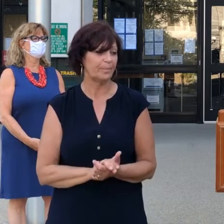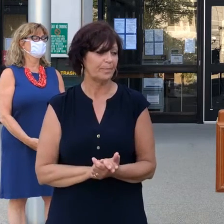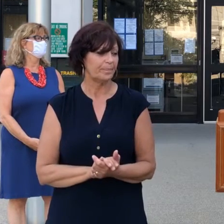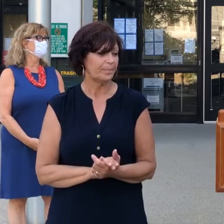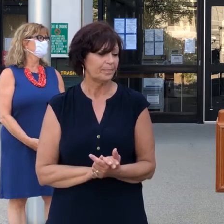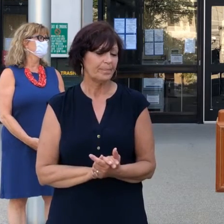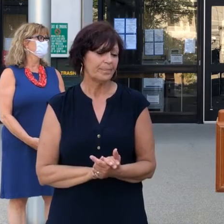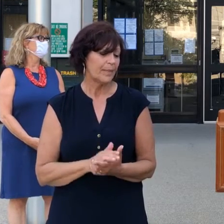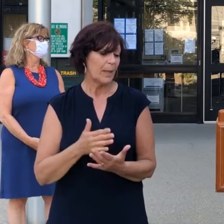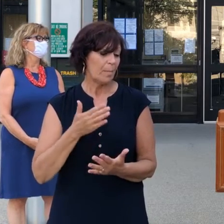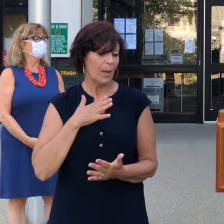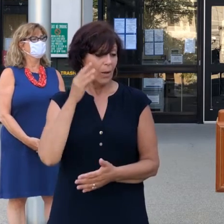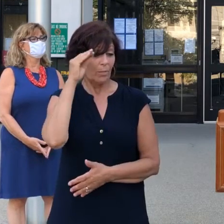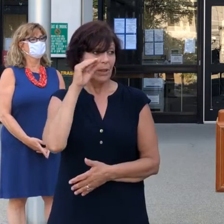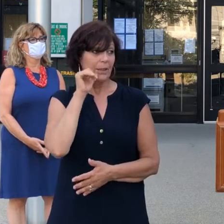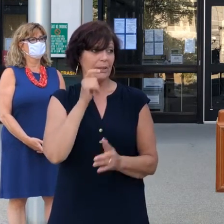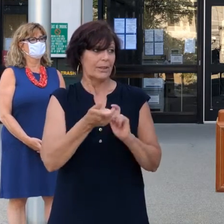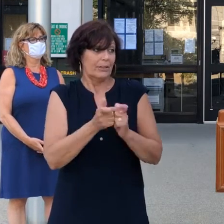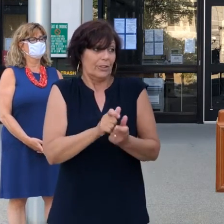My view has not changed.